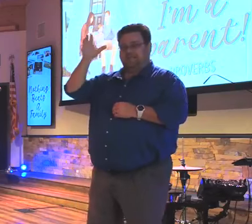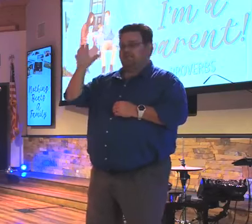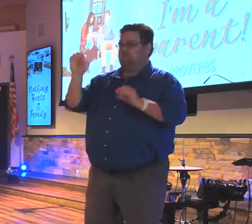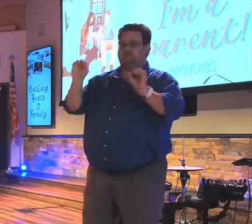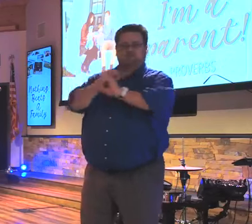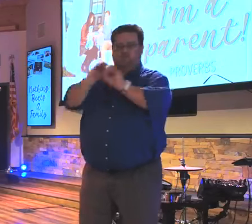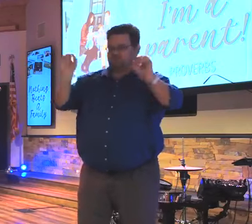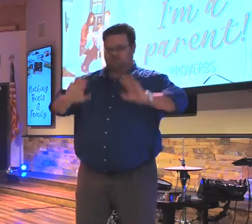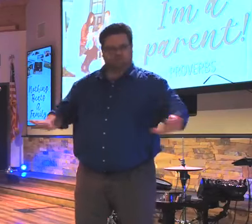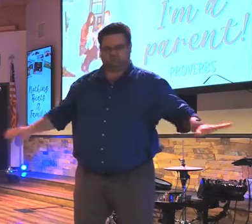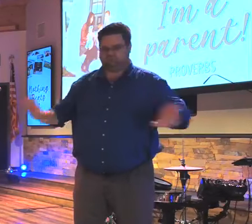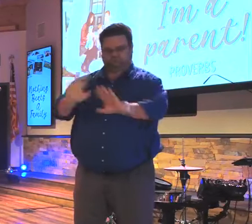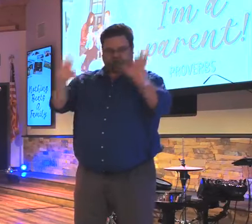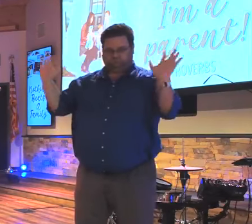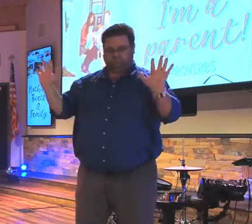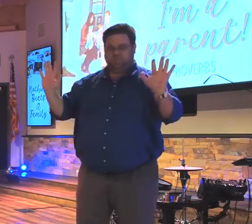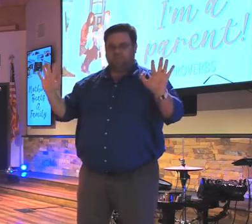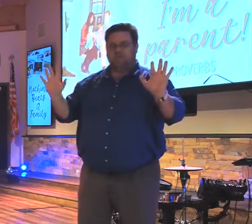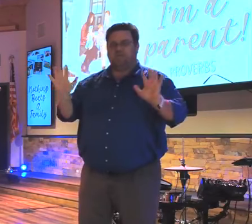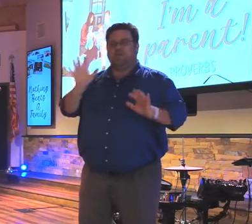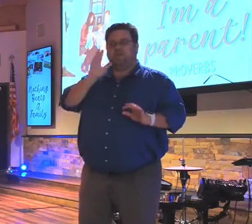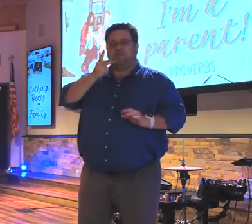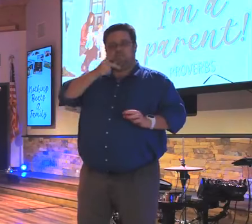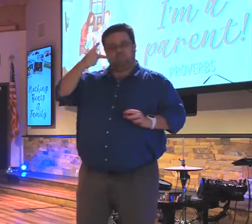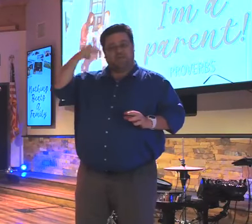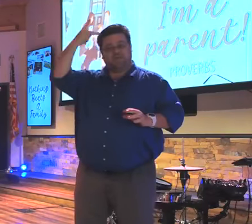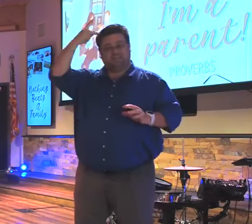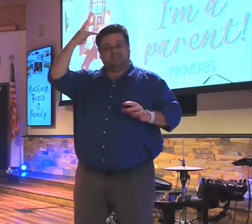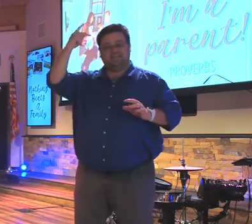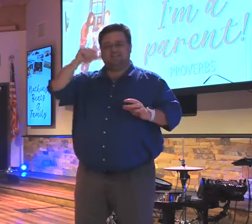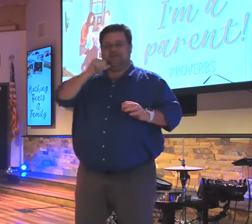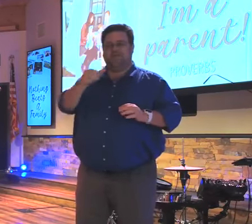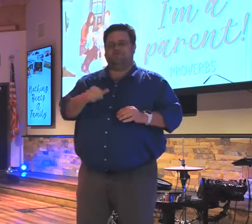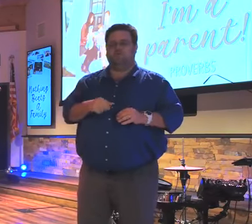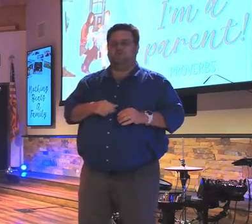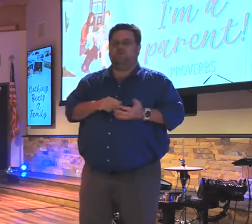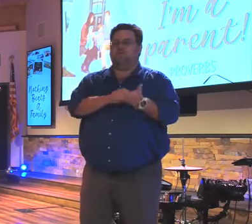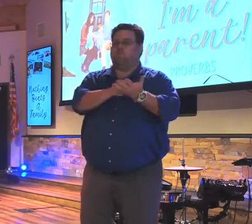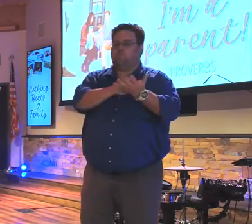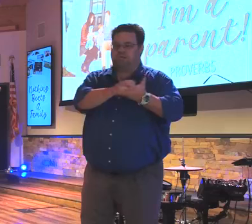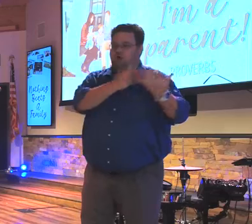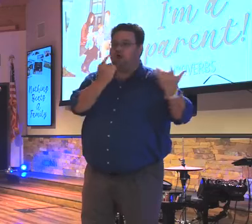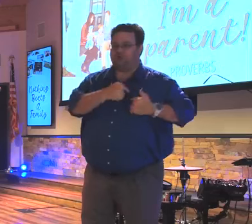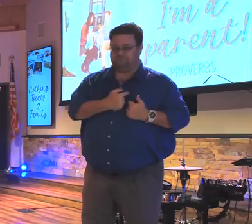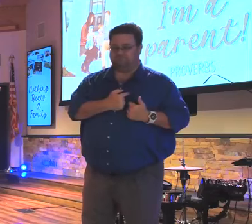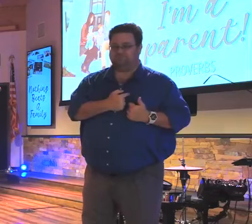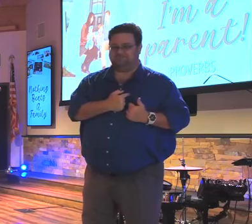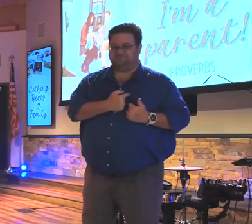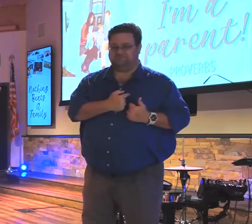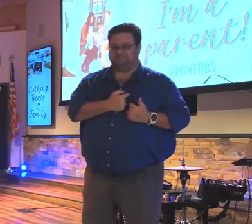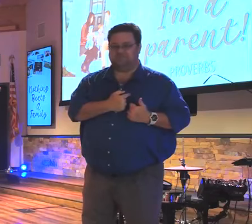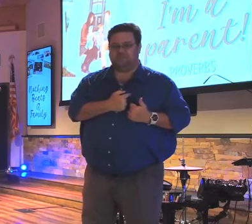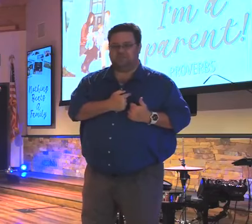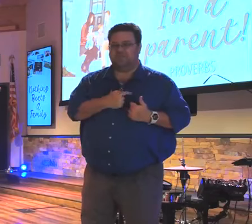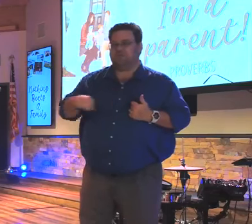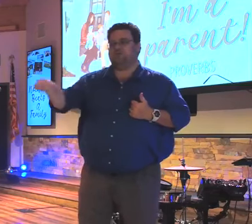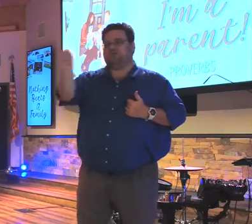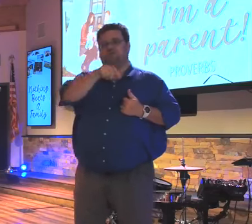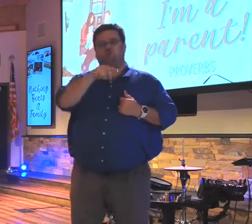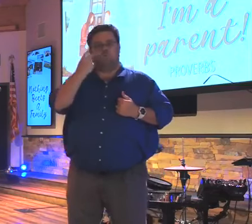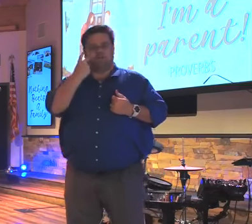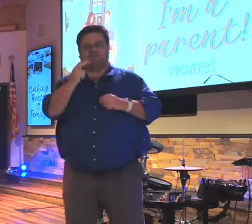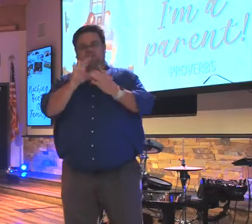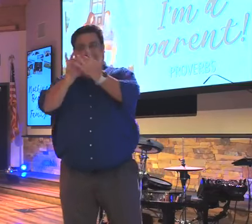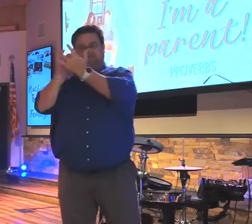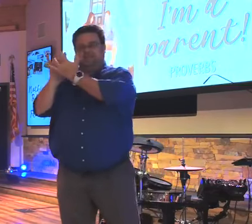right? Parenting is not for the faint-hearted. Can I get an amen? Huh? Those of you who are watching